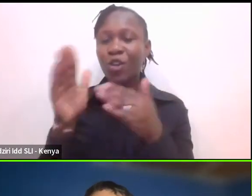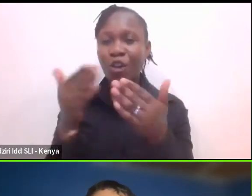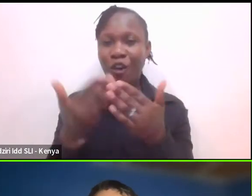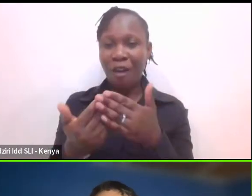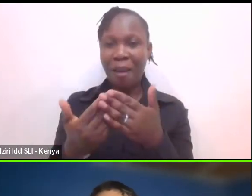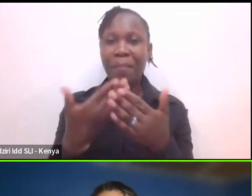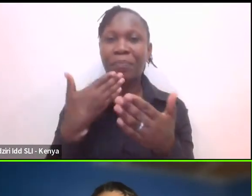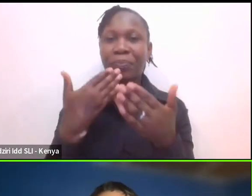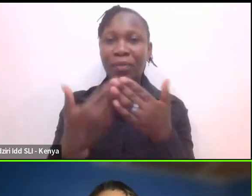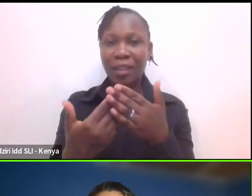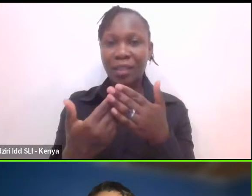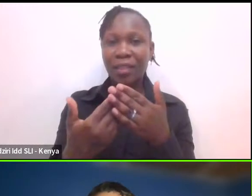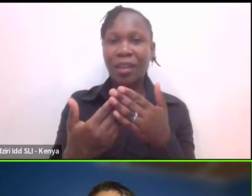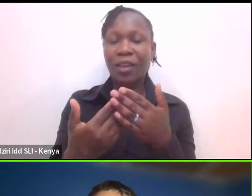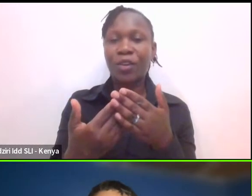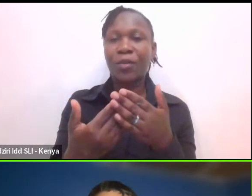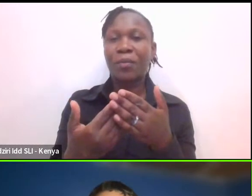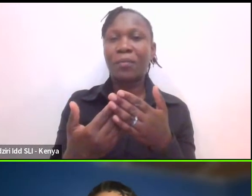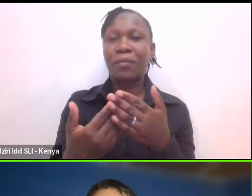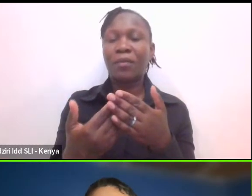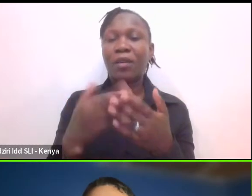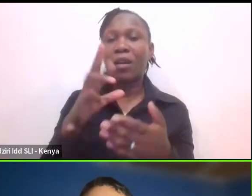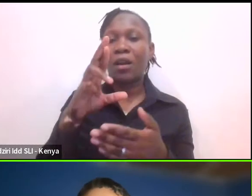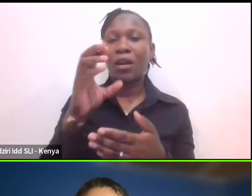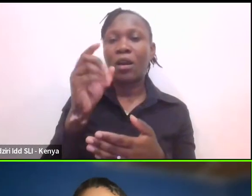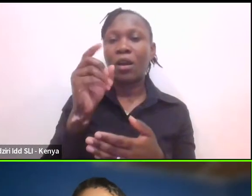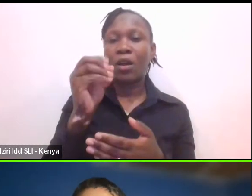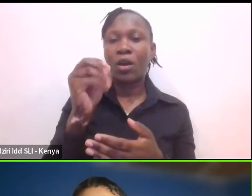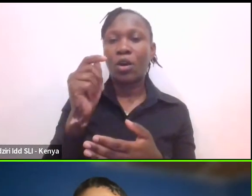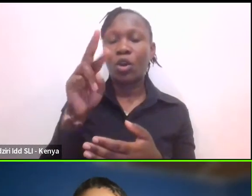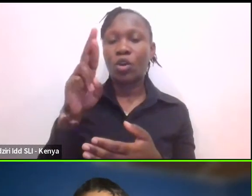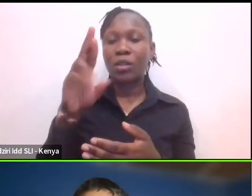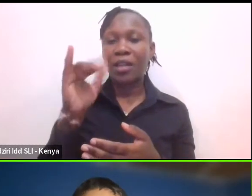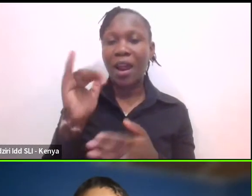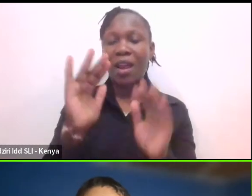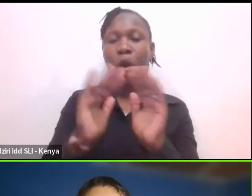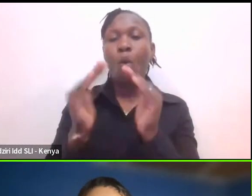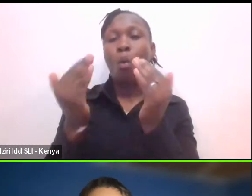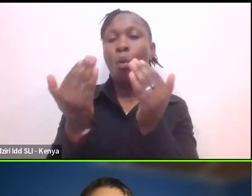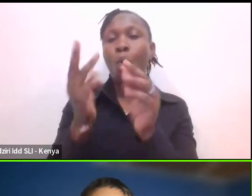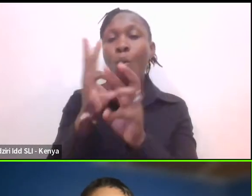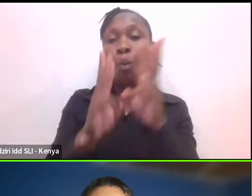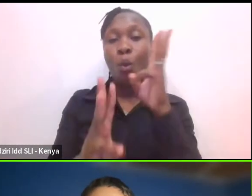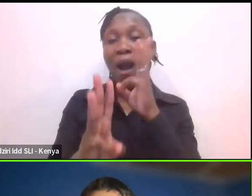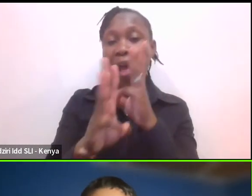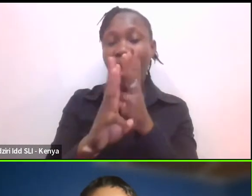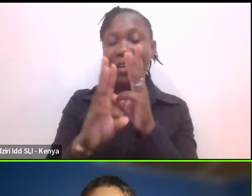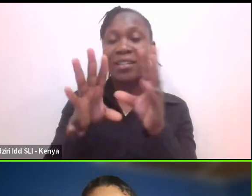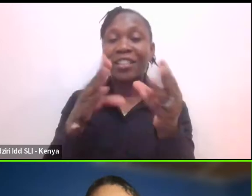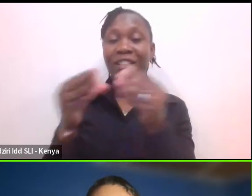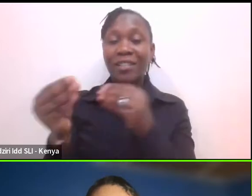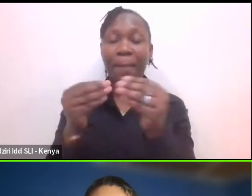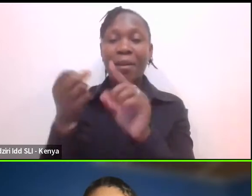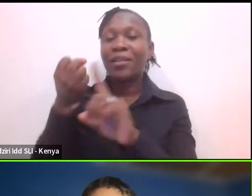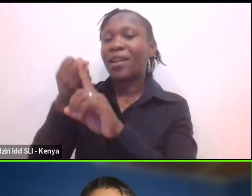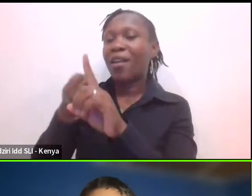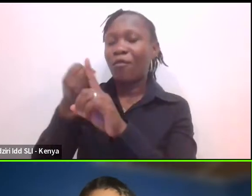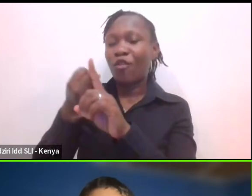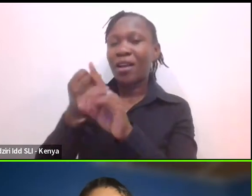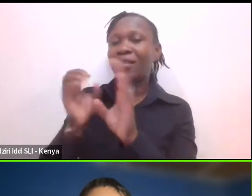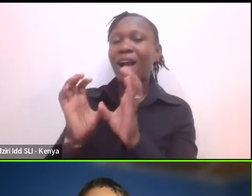Rotary World Disability Advocacy Club, for this whole event. It is sparking so many